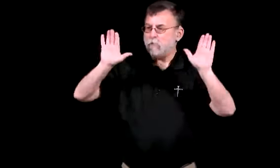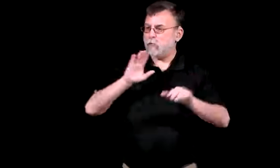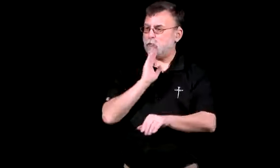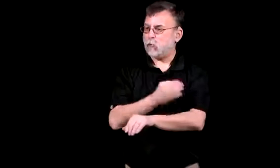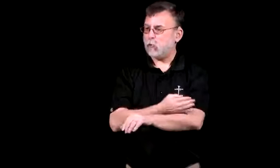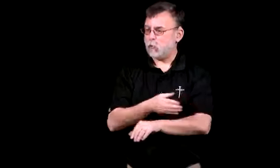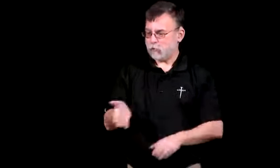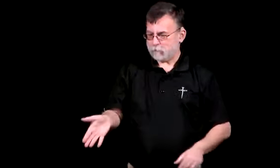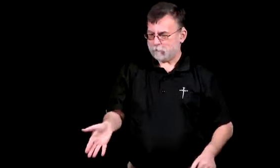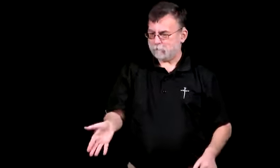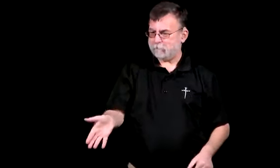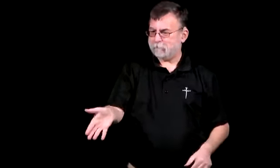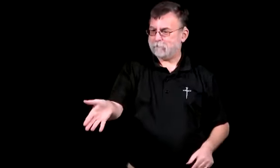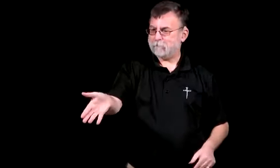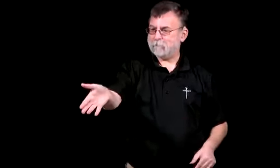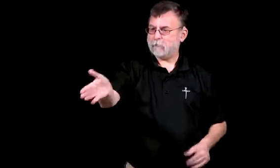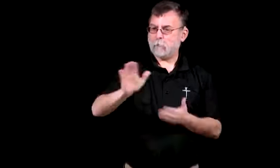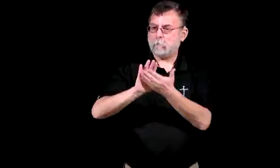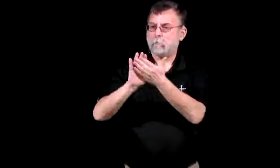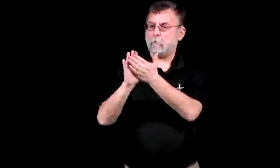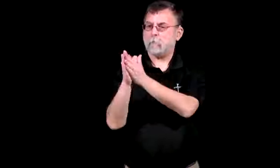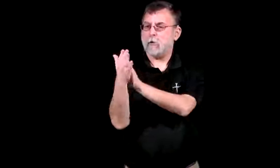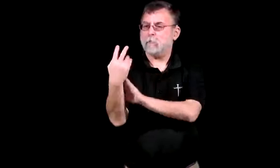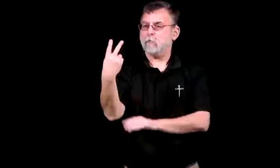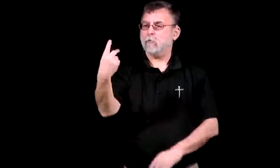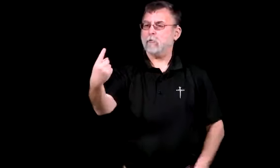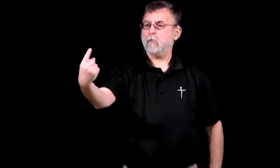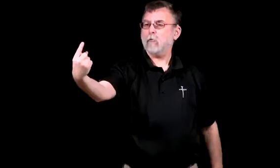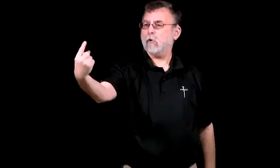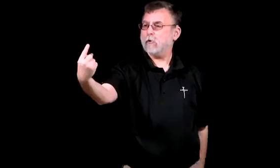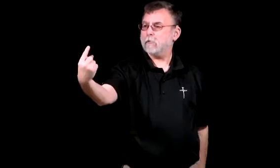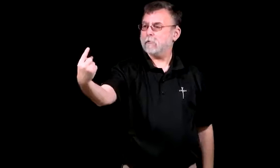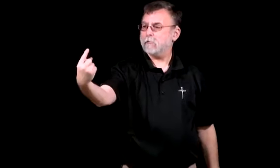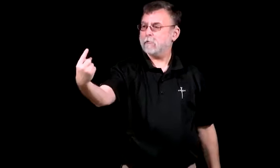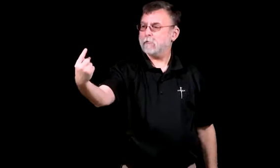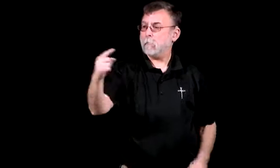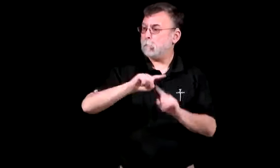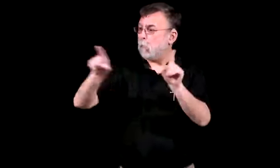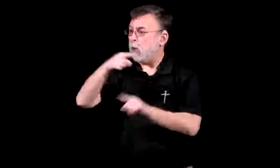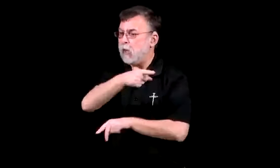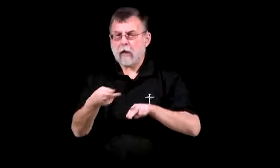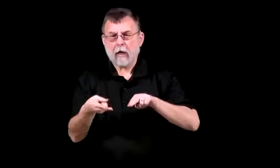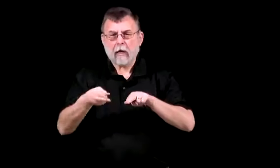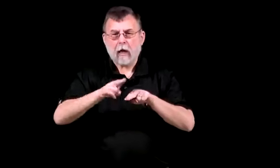But you have to give up your daughter to be married and become one with their spouse.